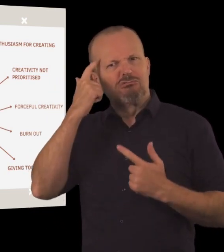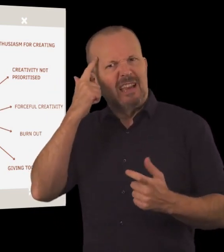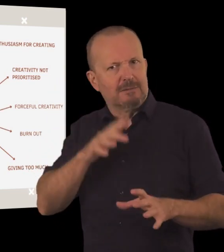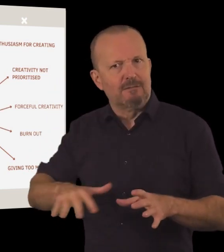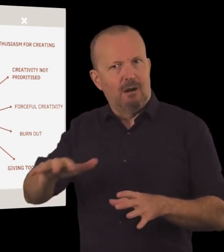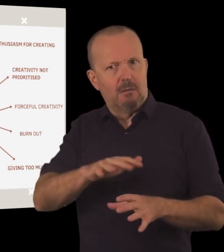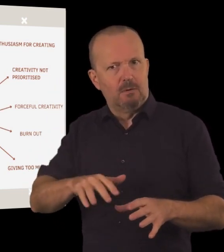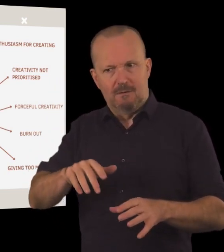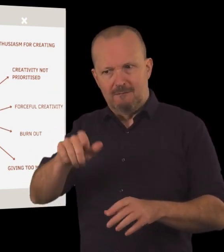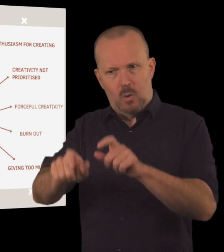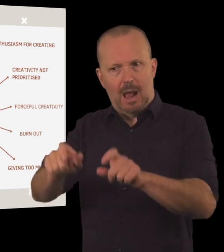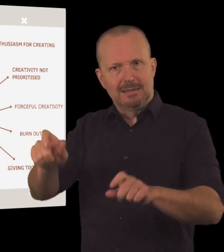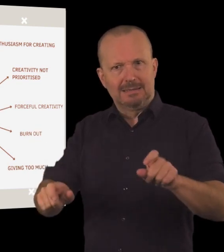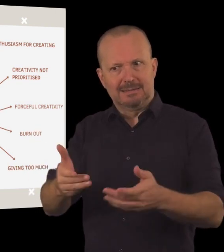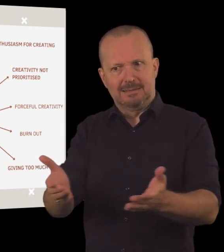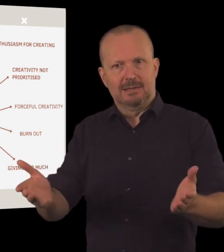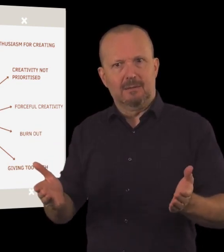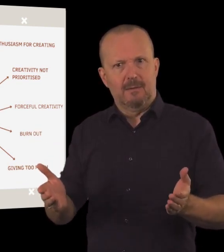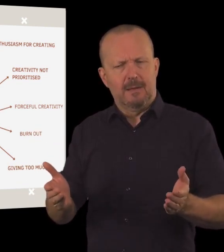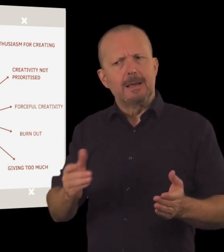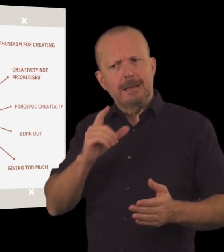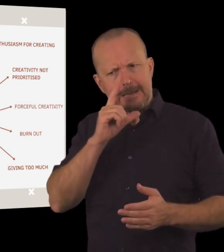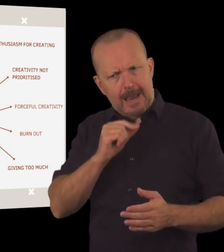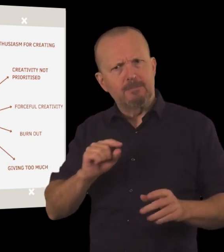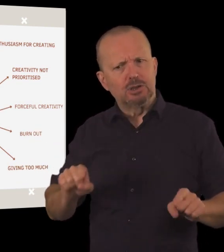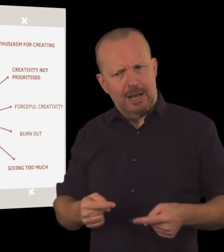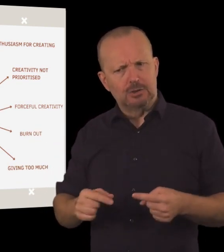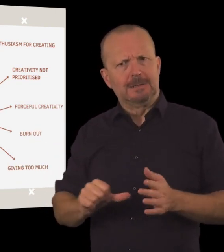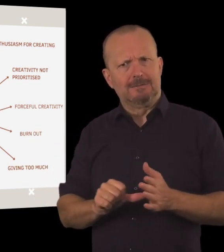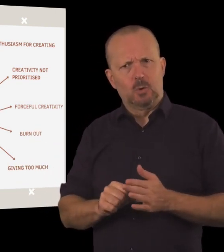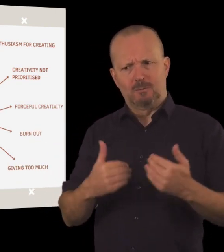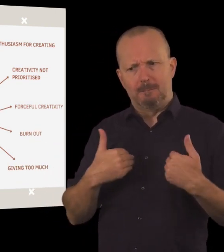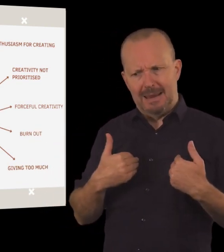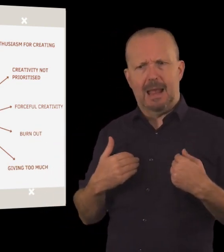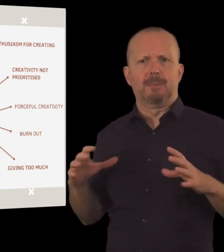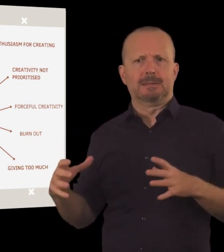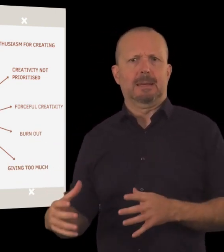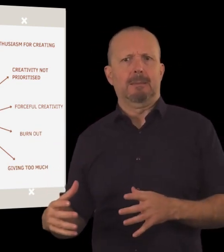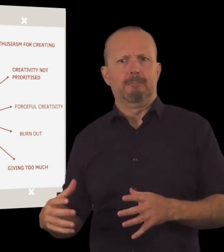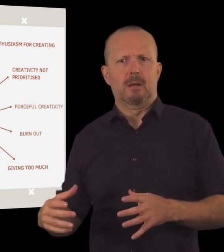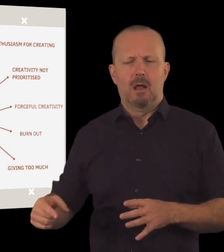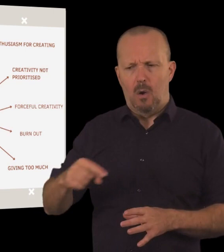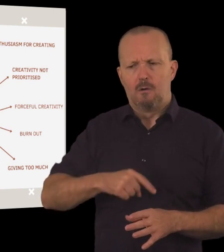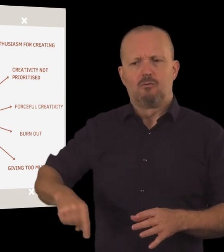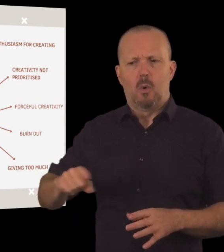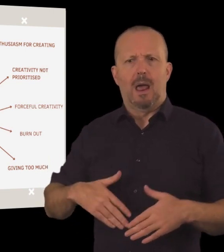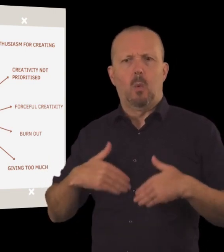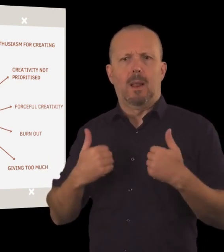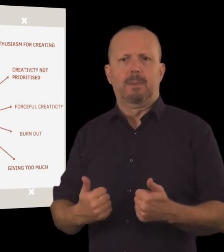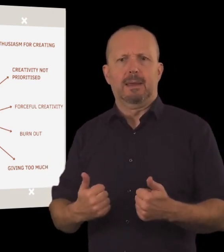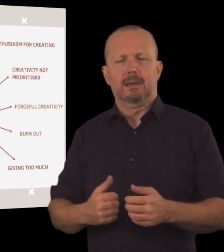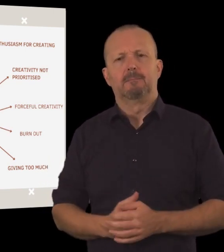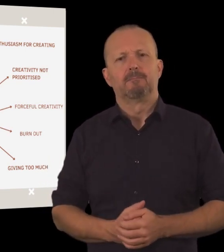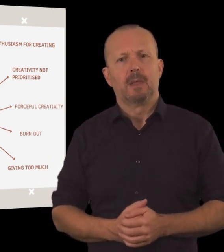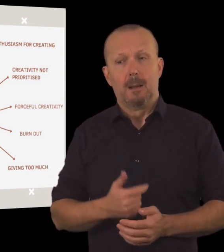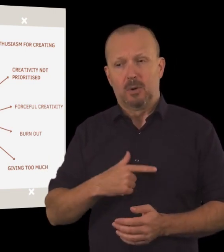environment for our artists, this can bring a lot of challenges for myself and my team's well-being. Problems